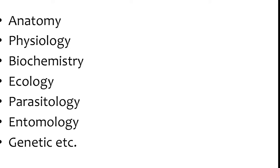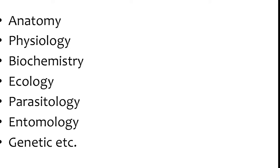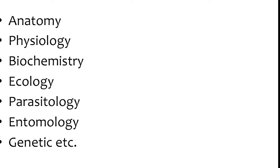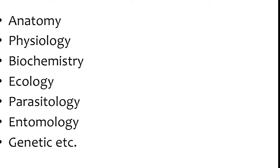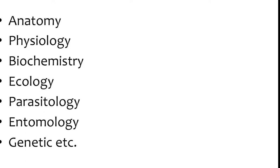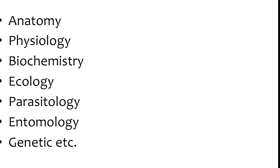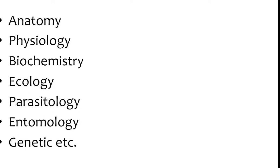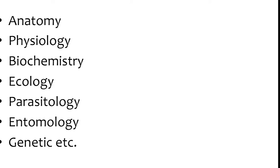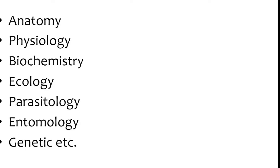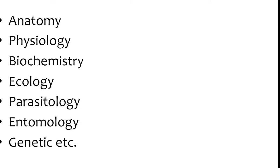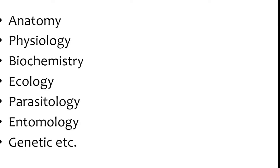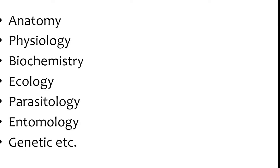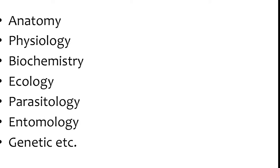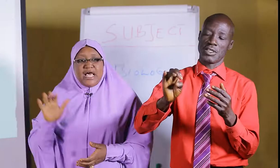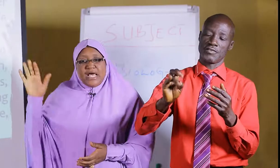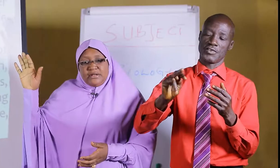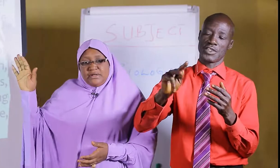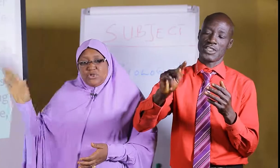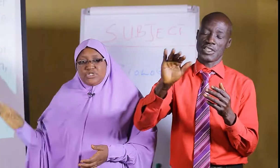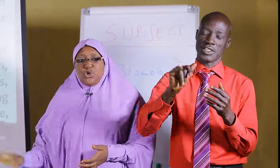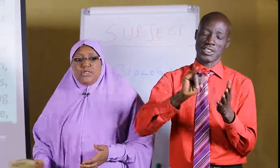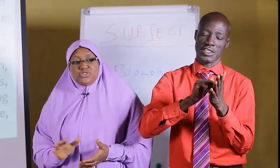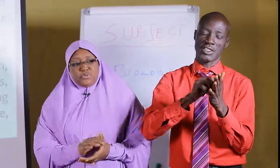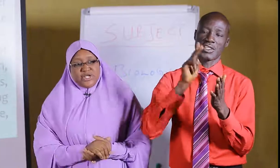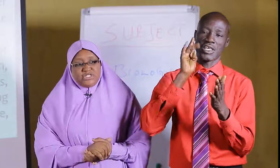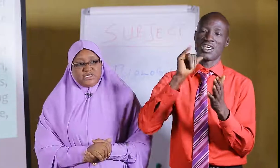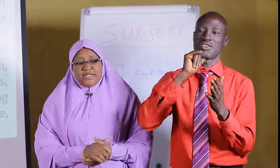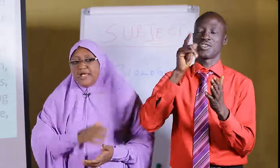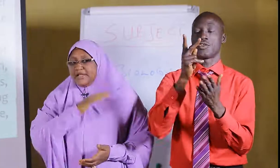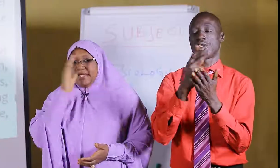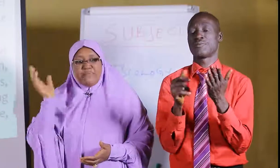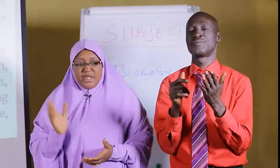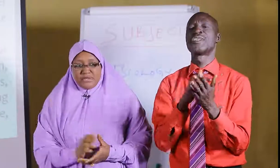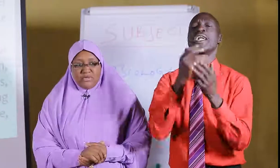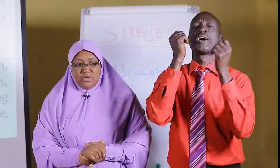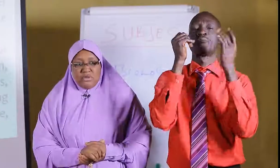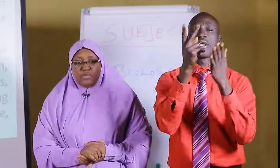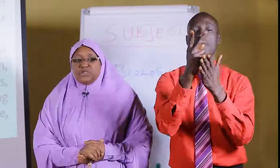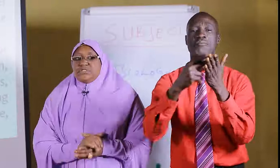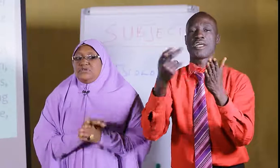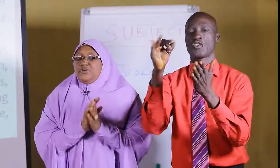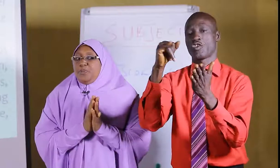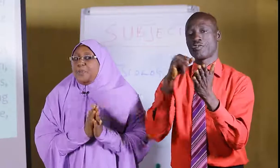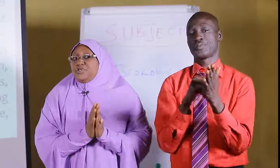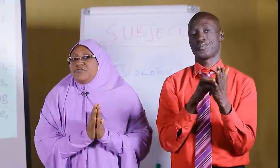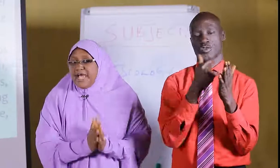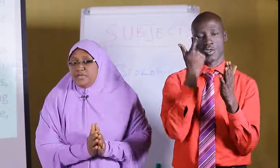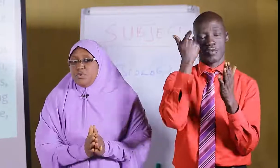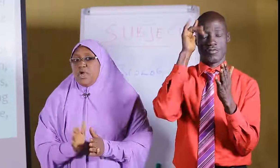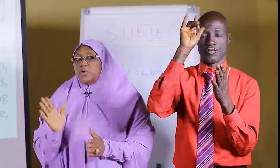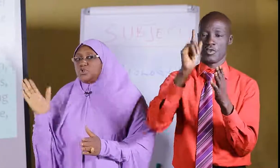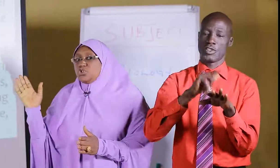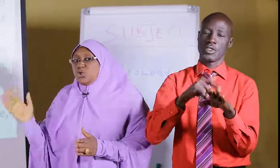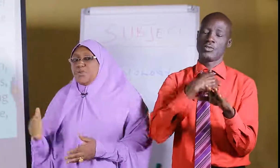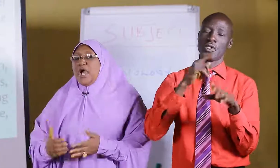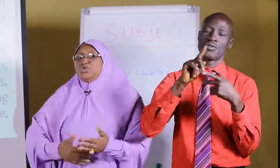entomology, genetics, etc. These are not the only sub-branches, there are many. But for the purpose of time,